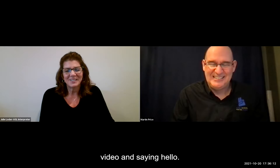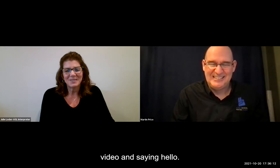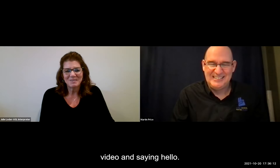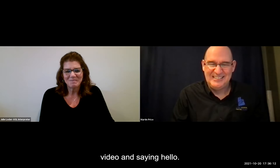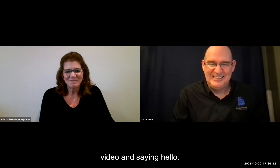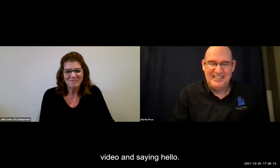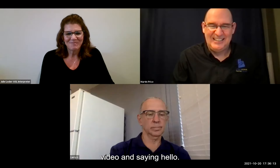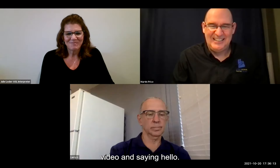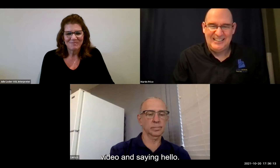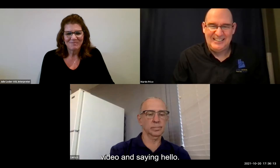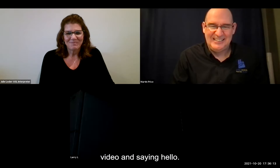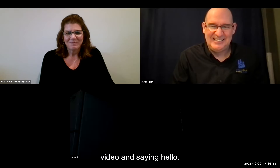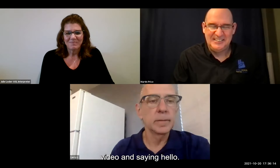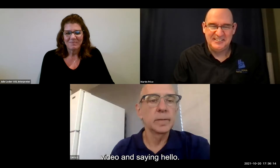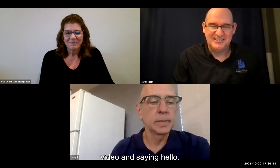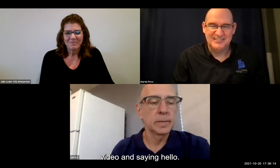saying hello?